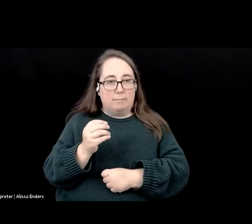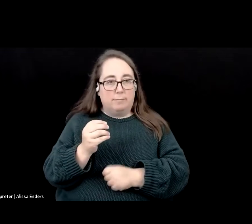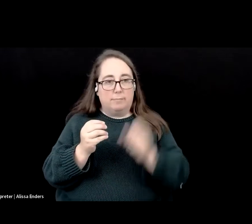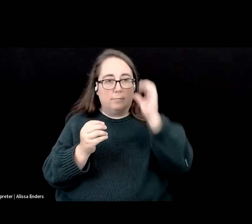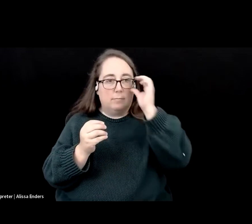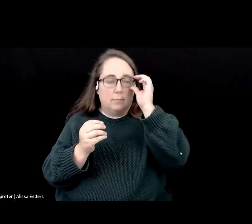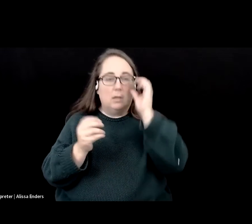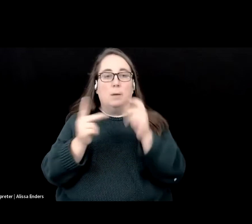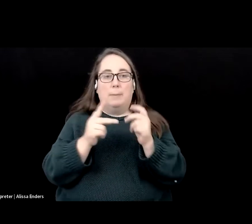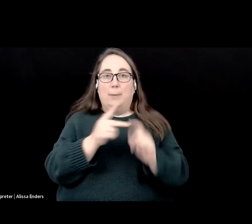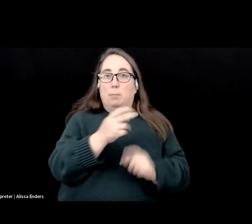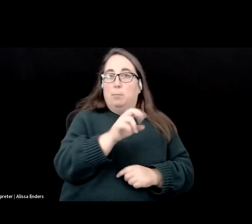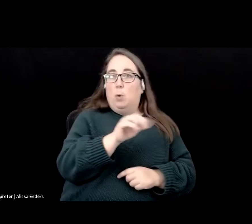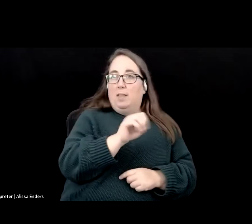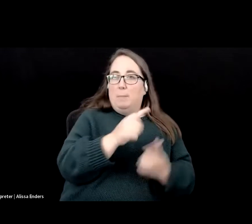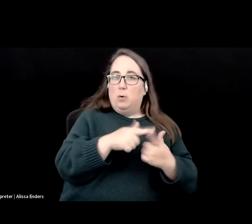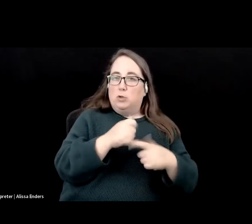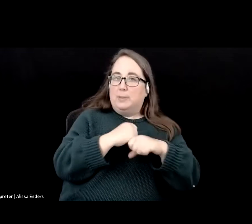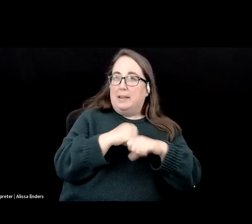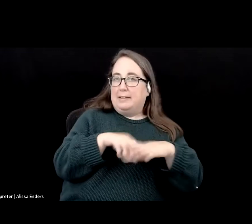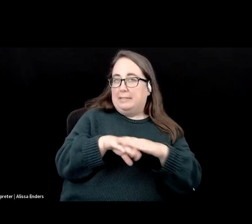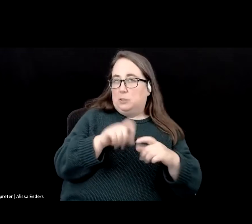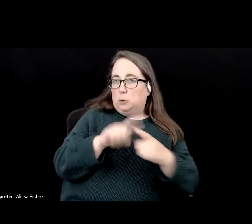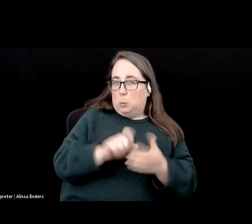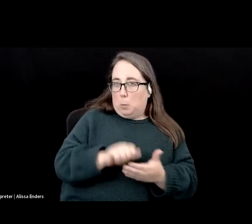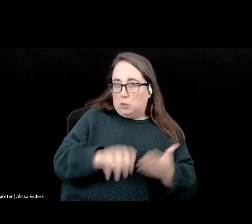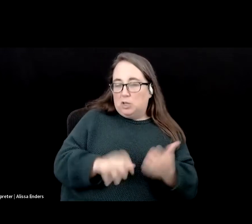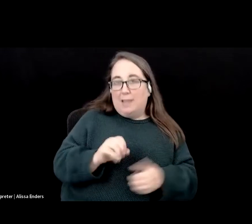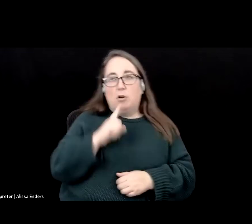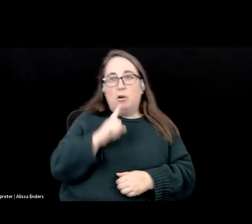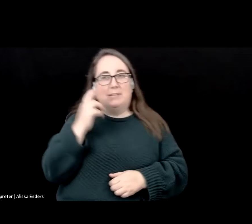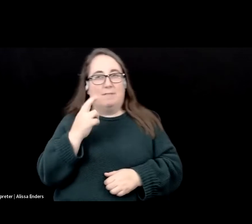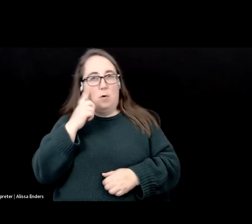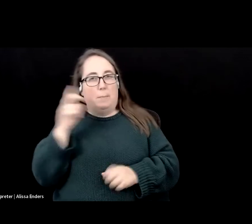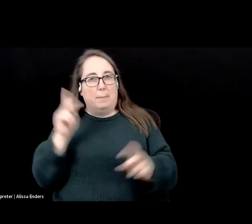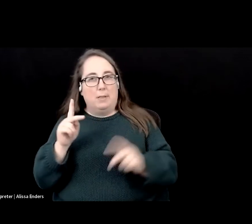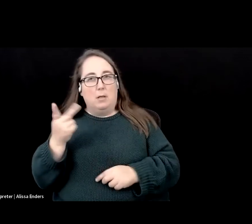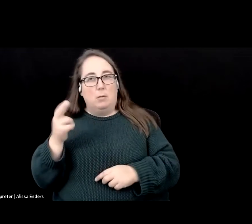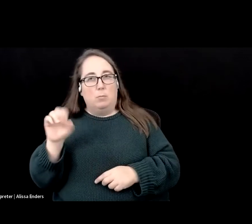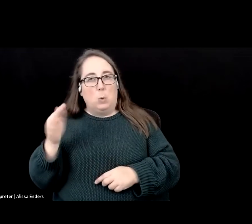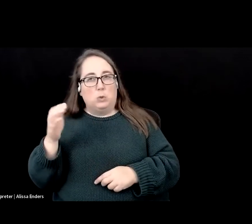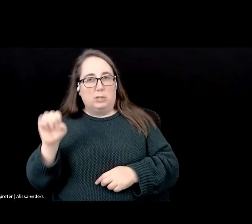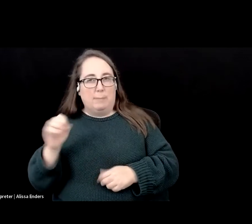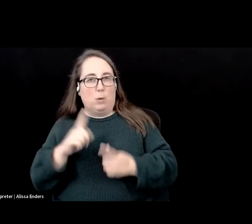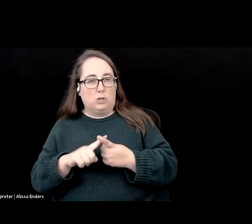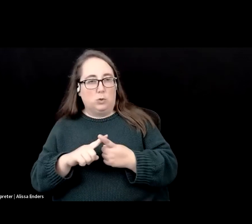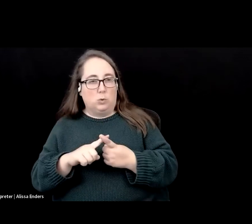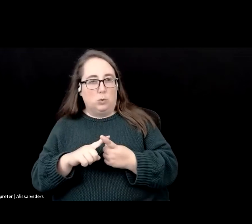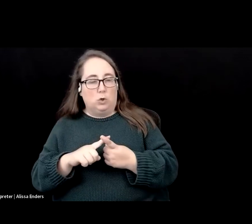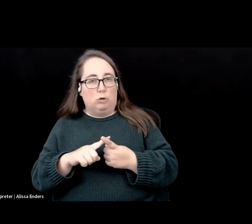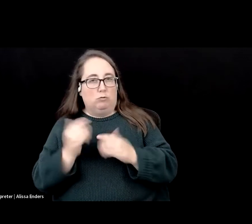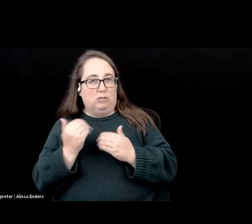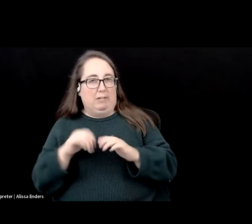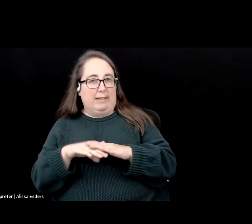as pro-life might want to protect access to abortion. There are cases where someone who identifies as pro-choice might want to restrict access to